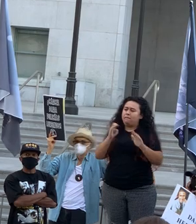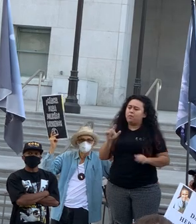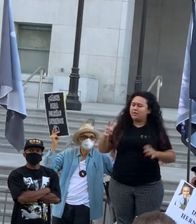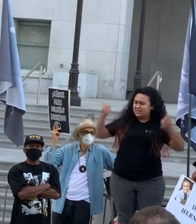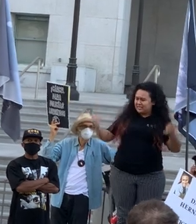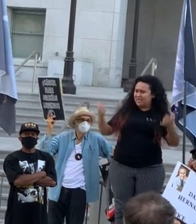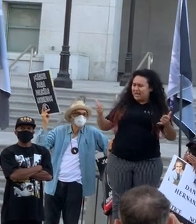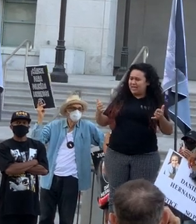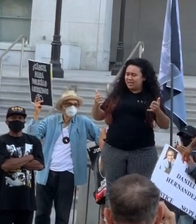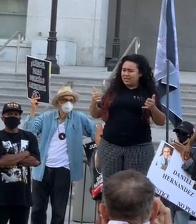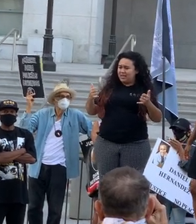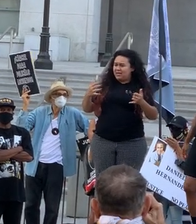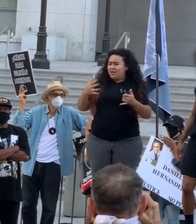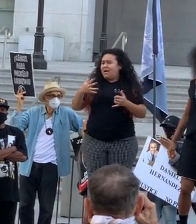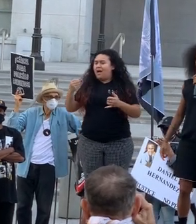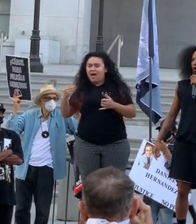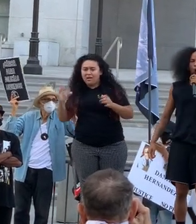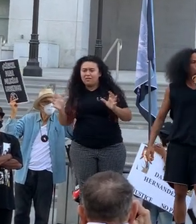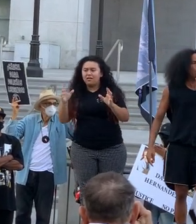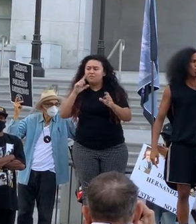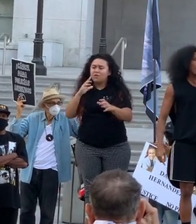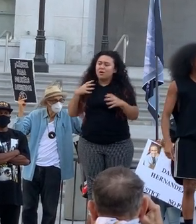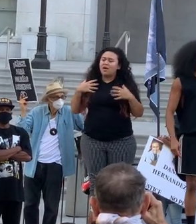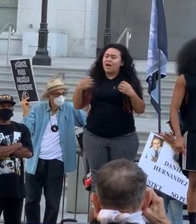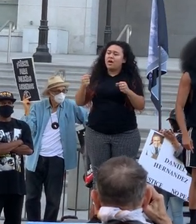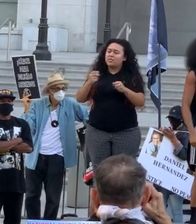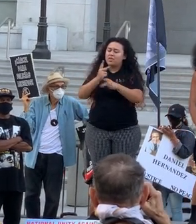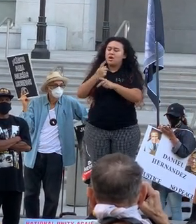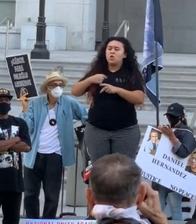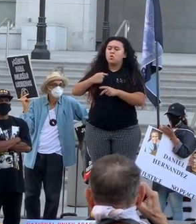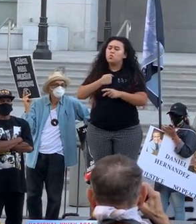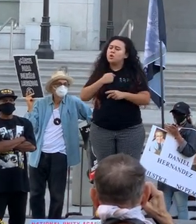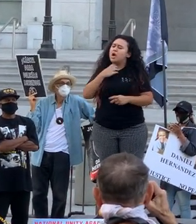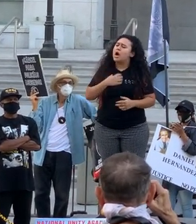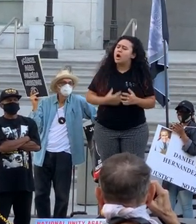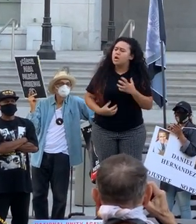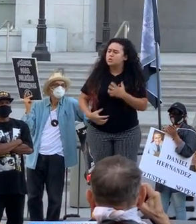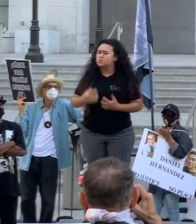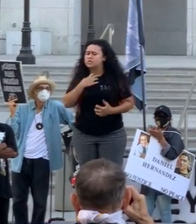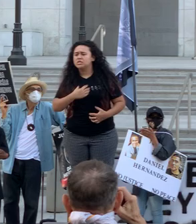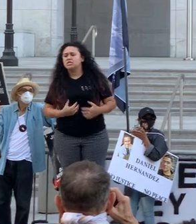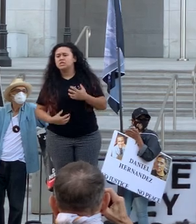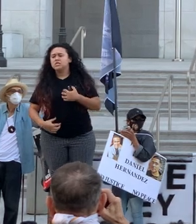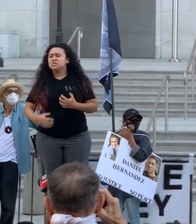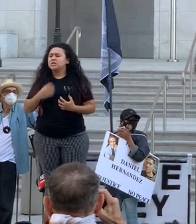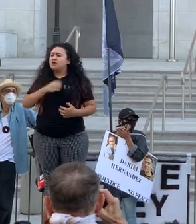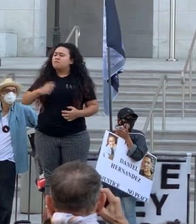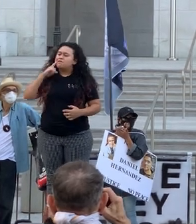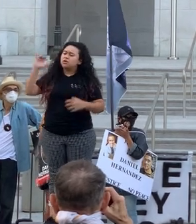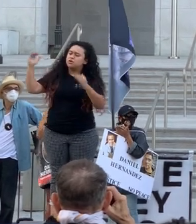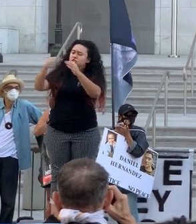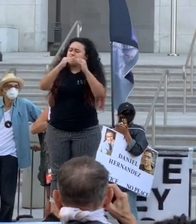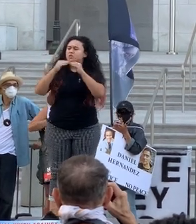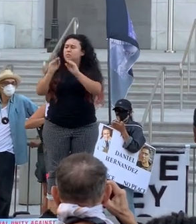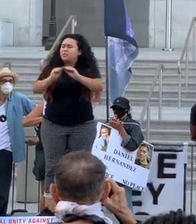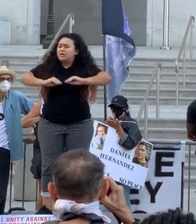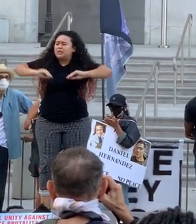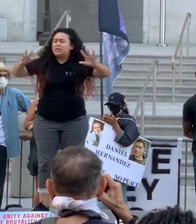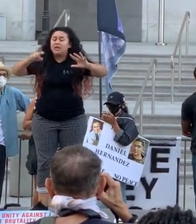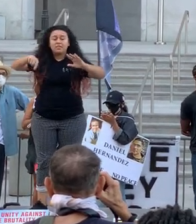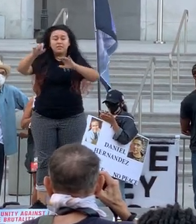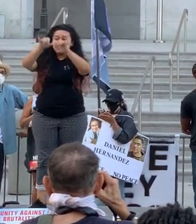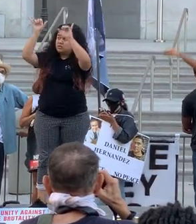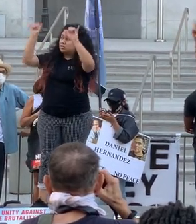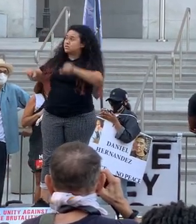and healthcare. Oh, we are hungry, and we are hungry for justice. Let's be really clear that in this